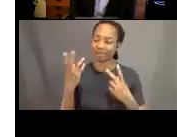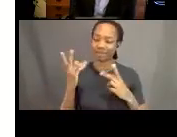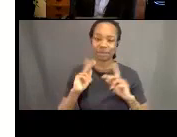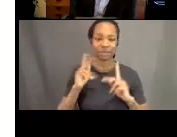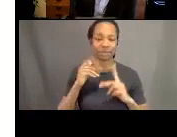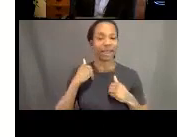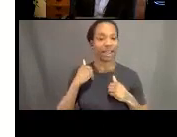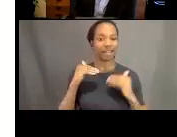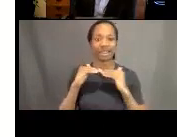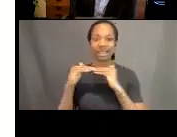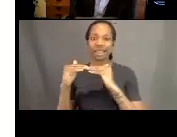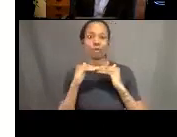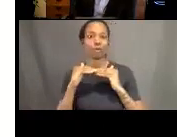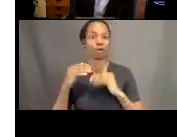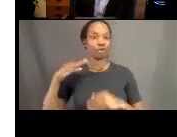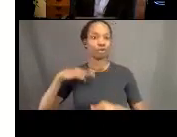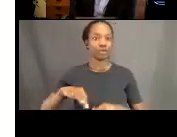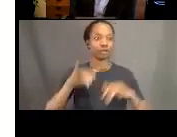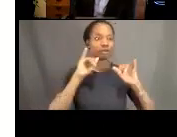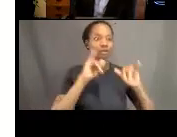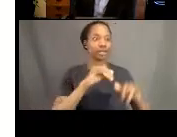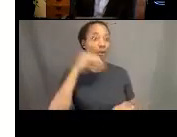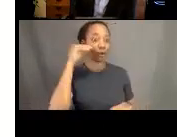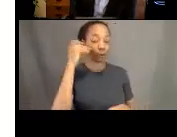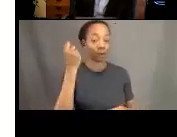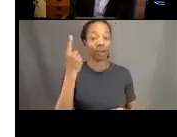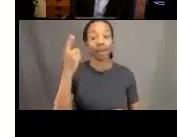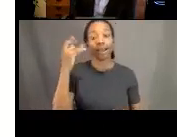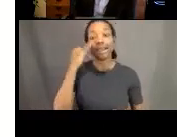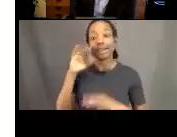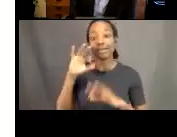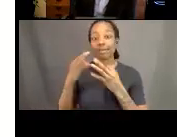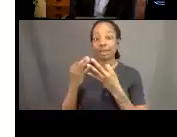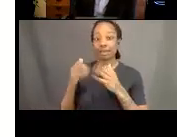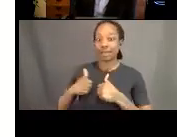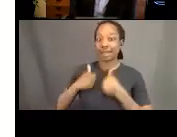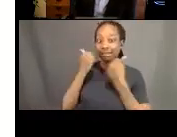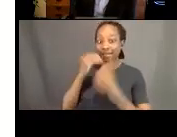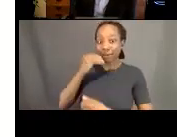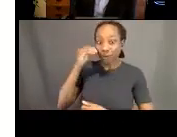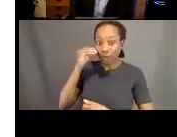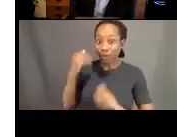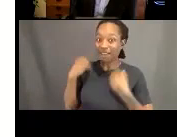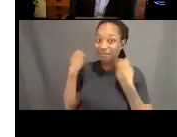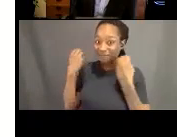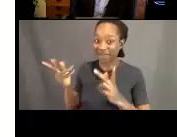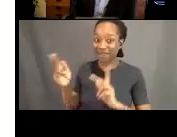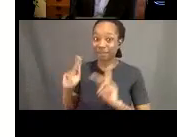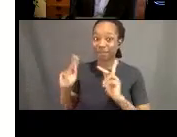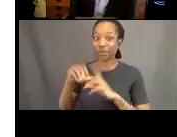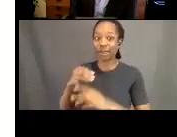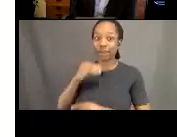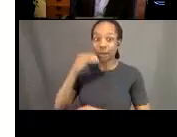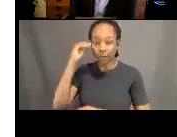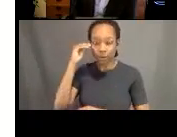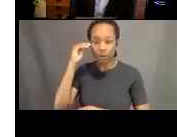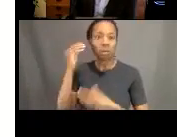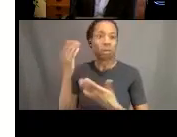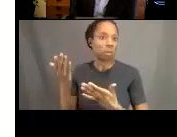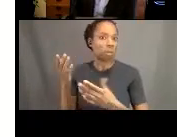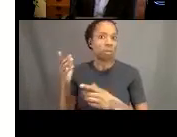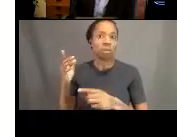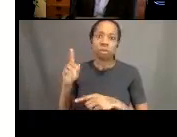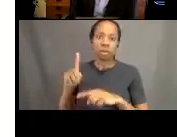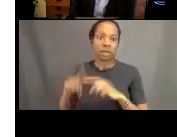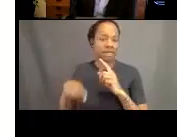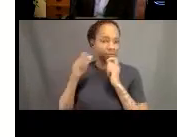in a home where there's a higher number of individuals per household, it should be no surprise that the ability to isolate